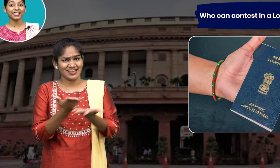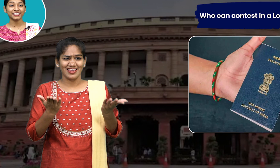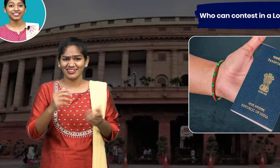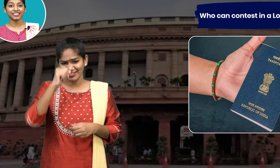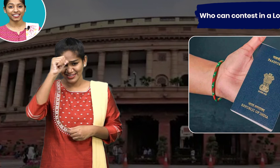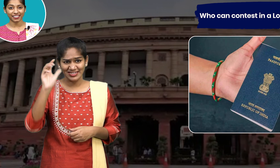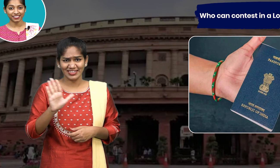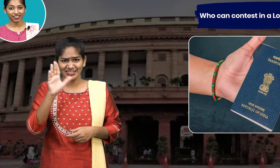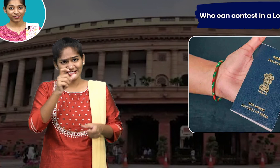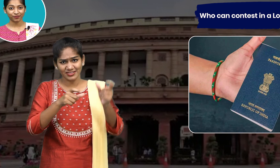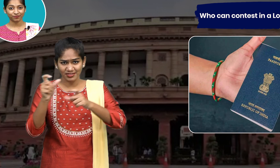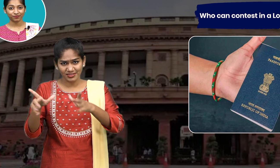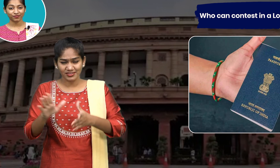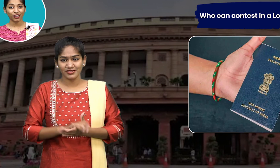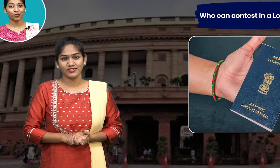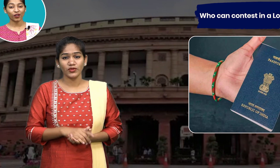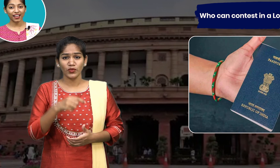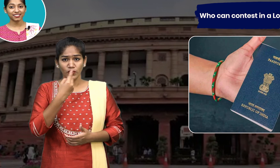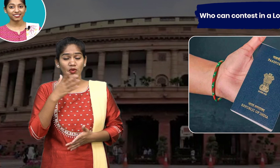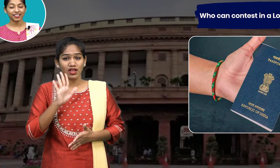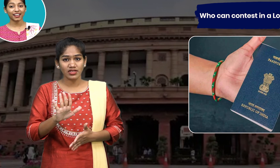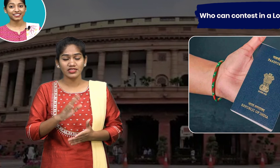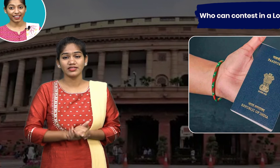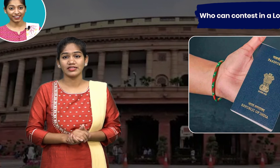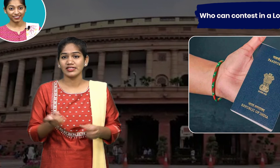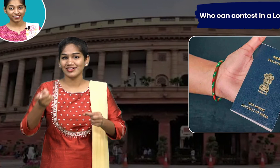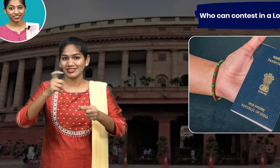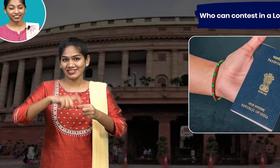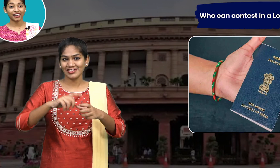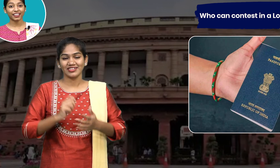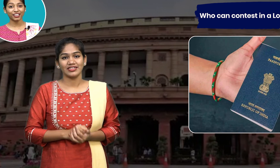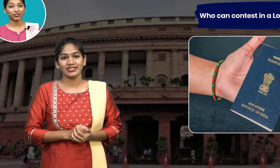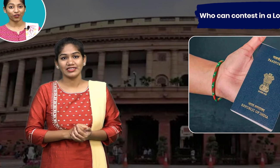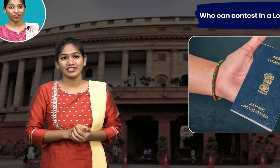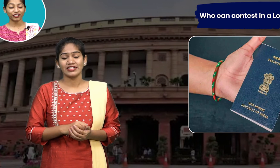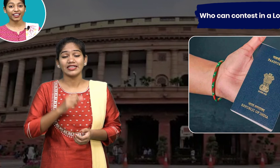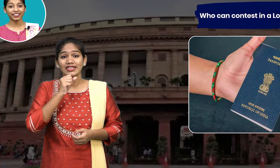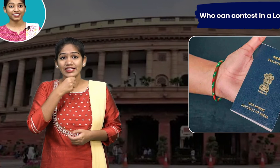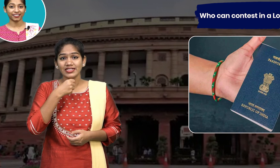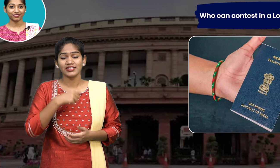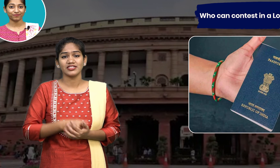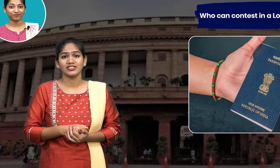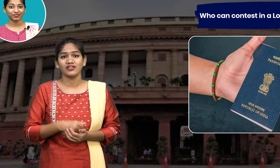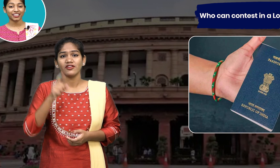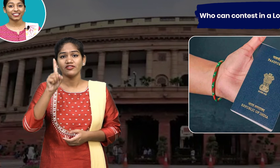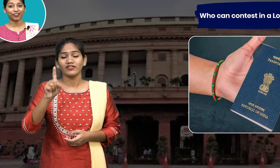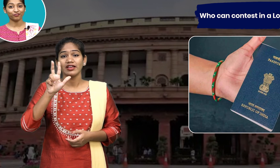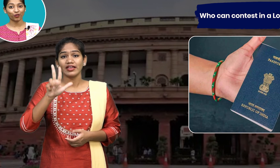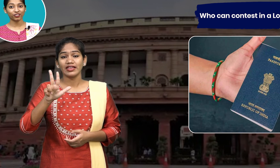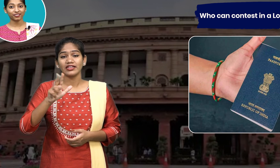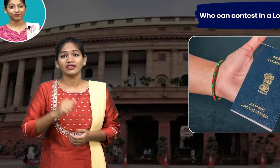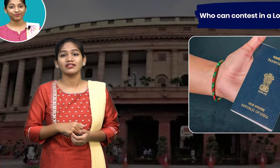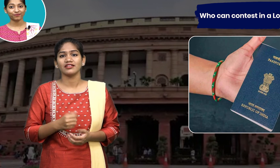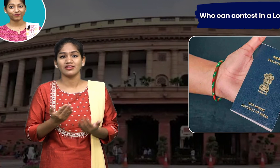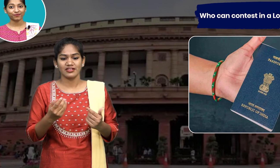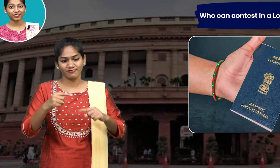Any Indian citizen who has attained the age of 18 can